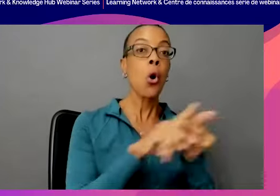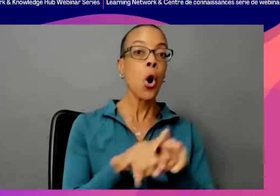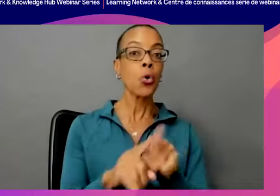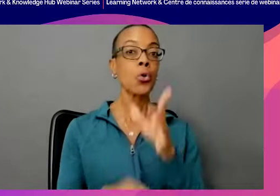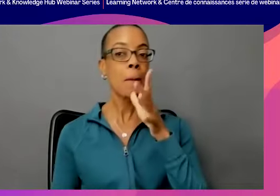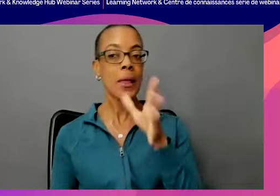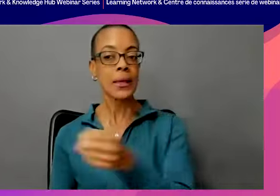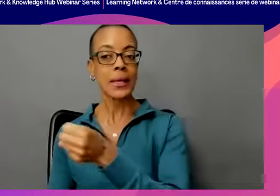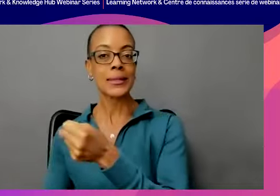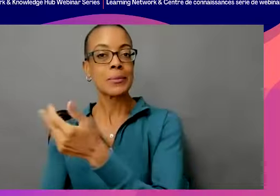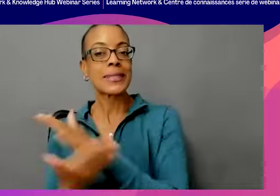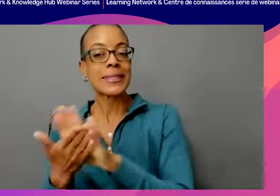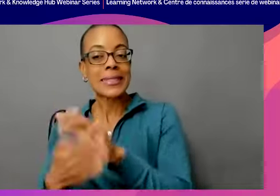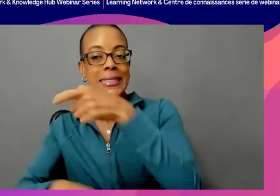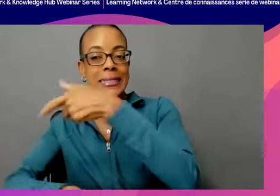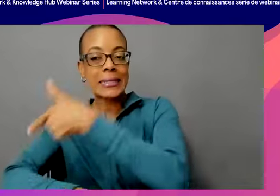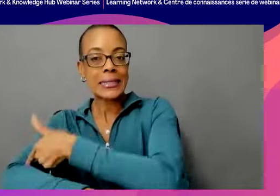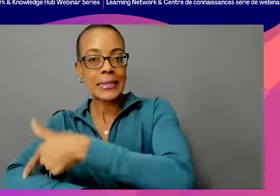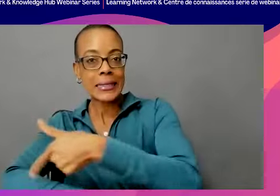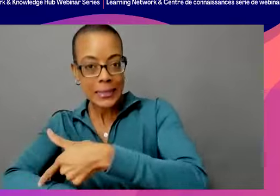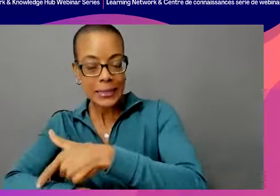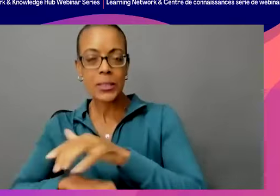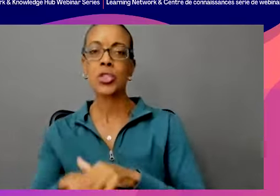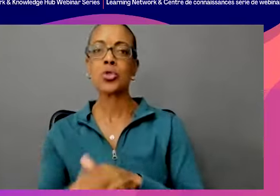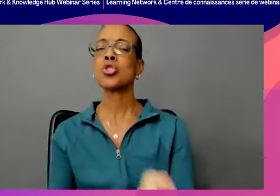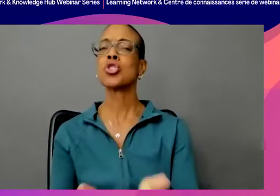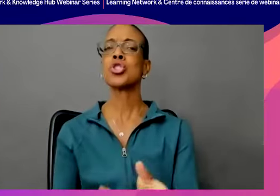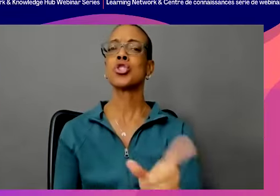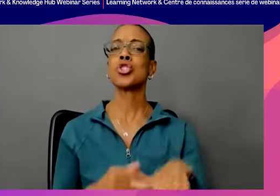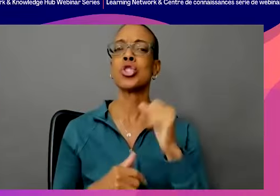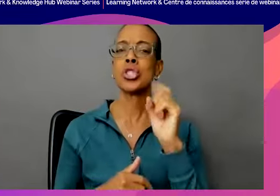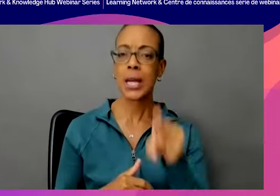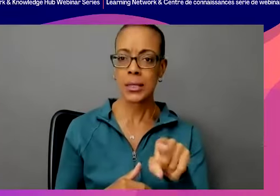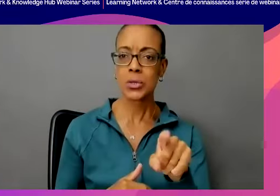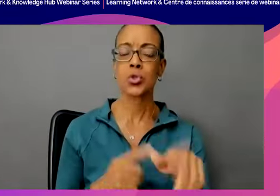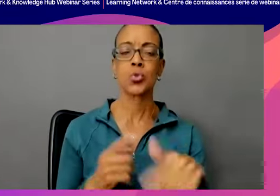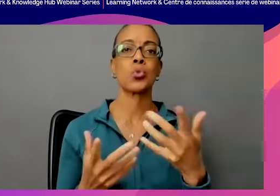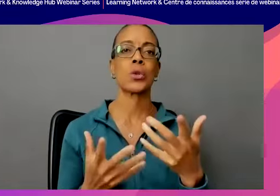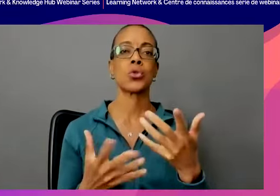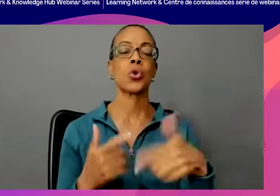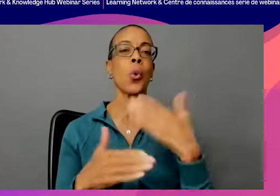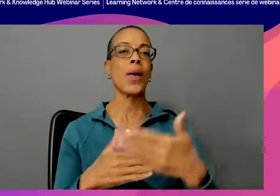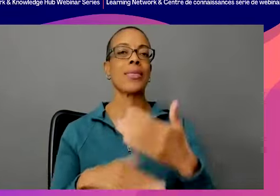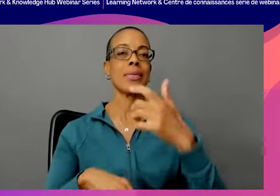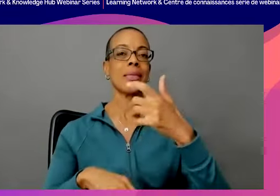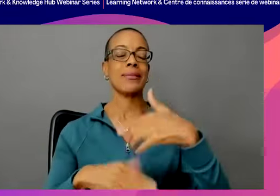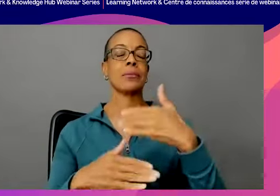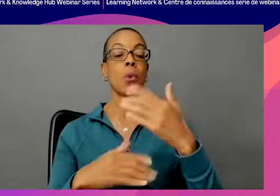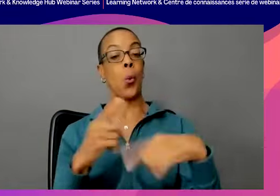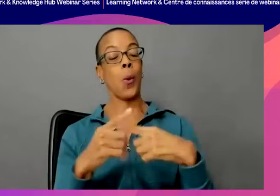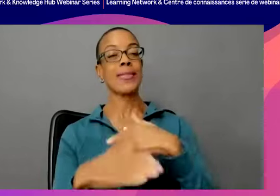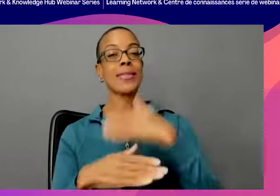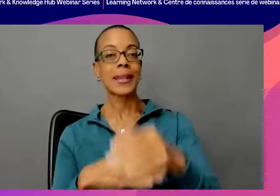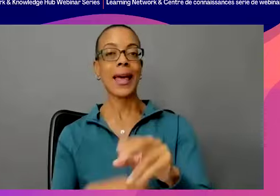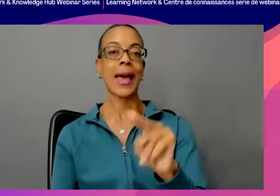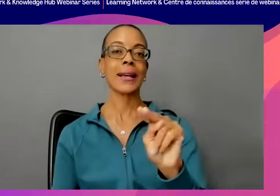She asks you when the next naloxone training will happen and expresses that she would like to sign up. And again, we'll start with Carrie.